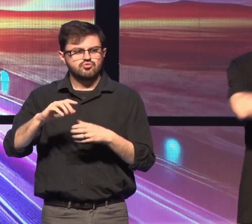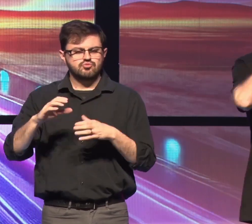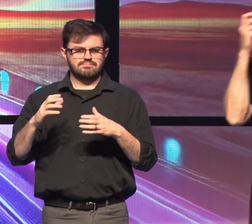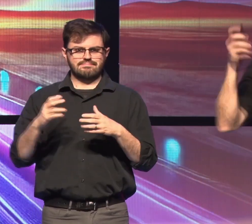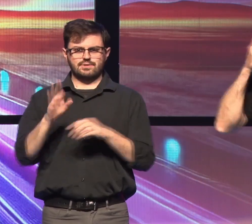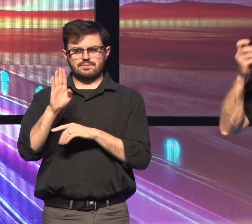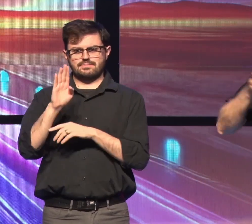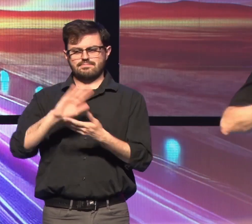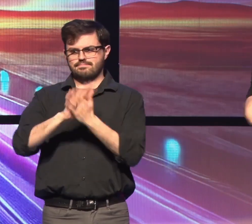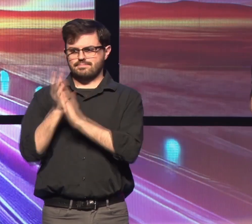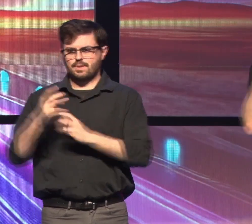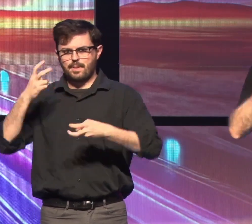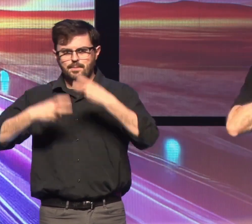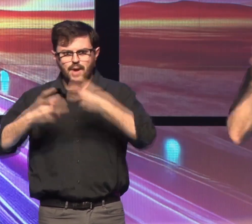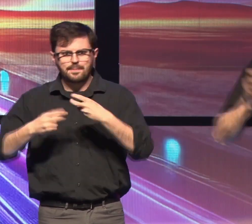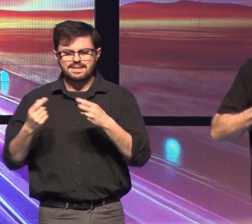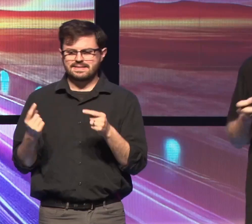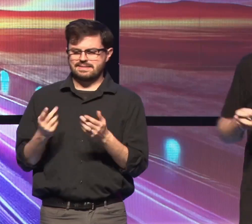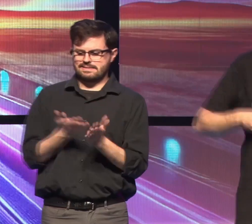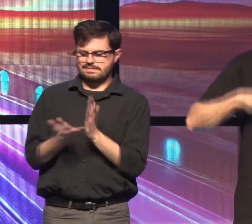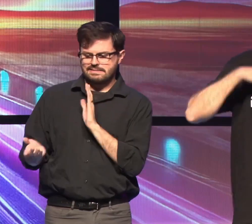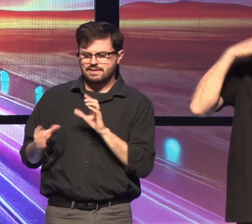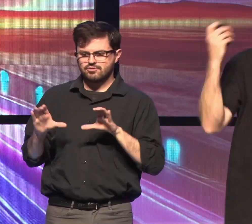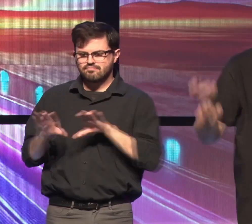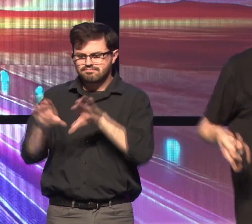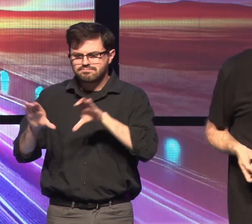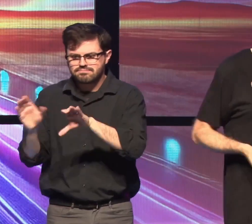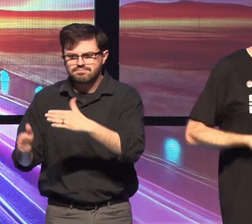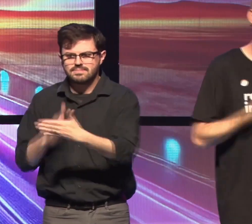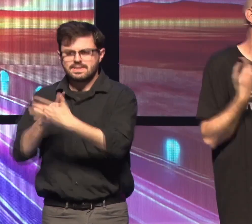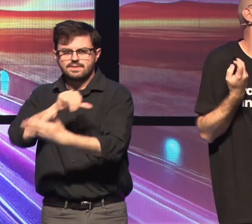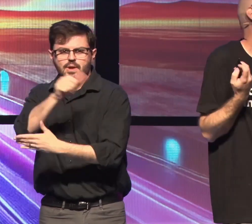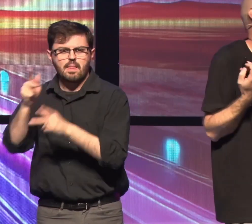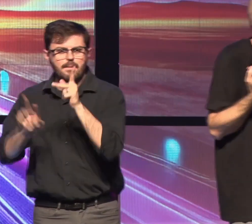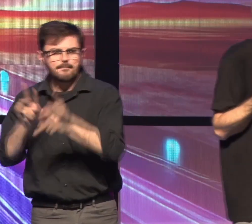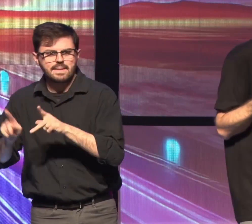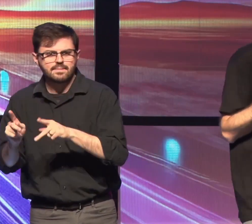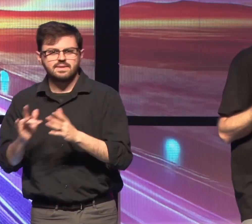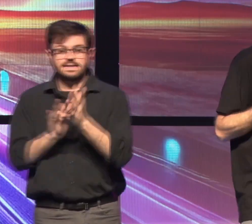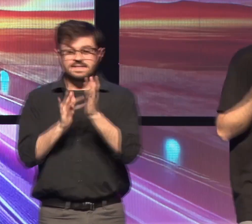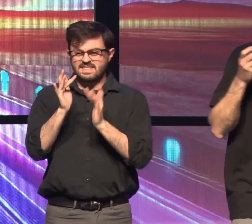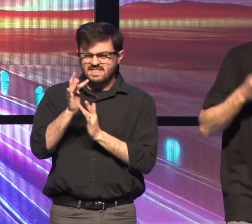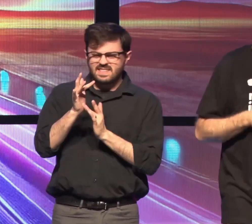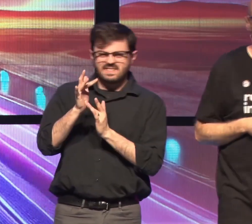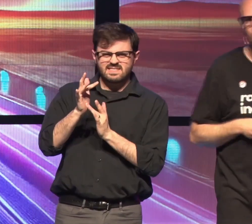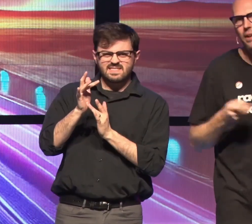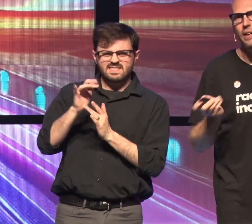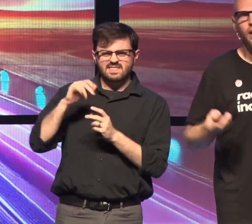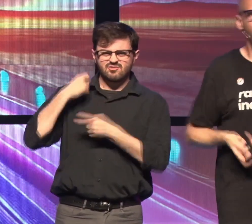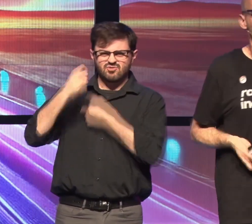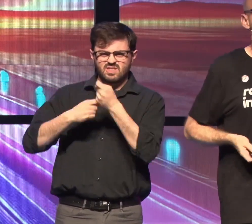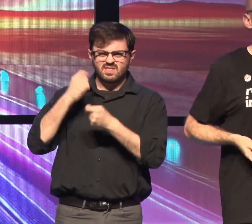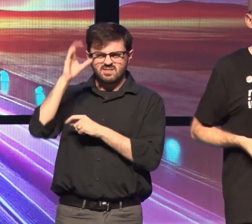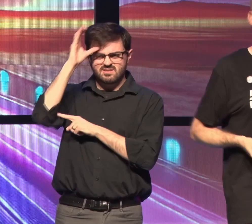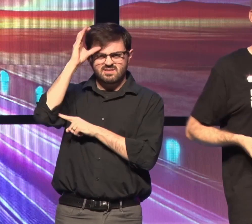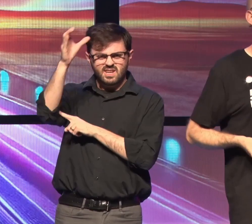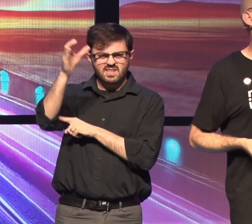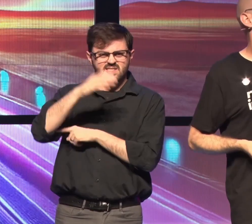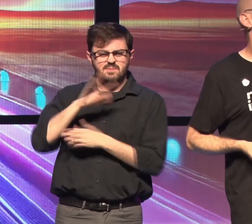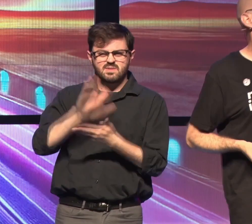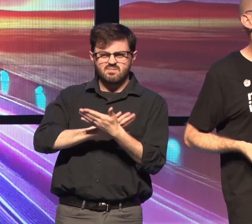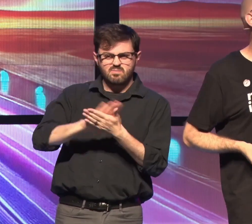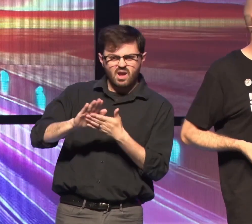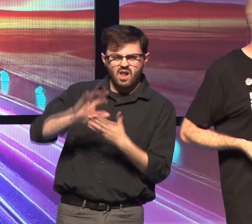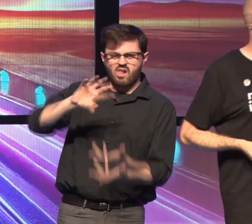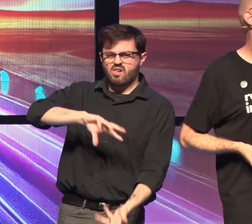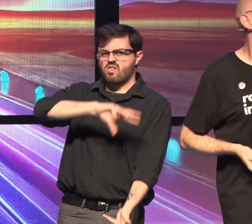he redefines what clean and unclean is. Like totally subverts it with this little statement, right? This little parable. Like, well, what my Father